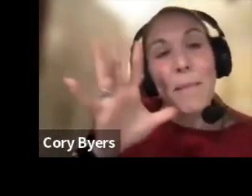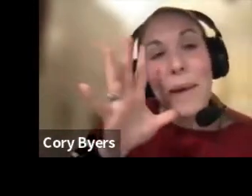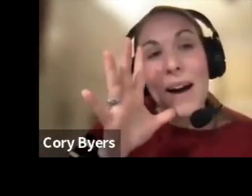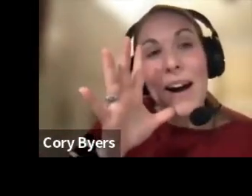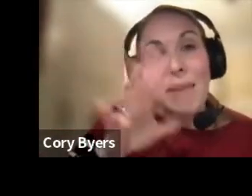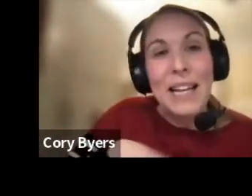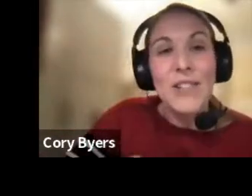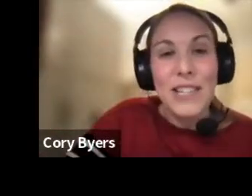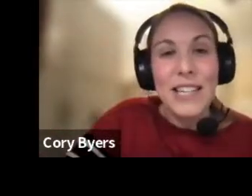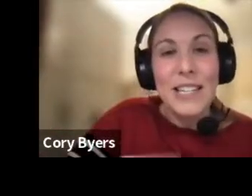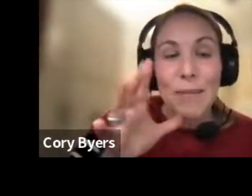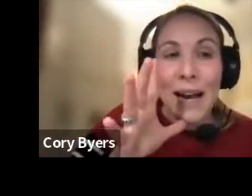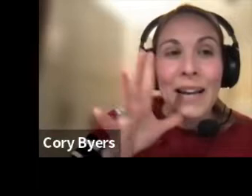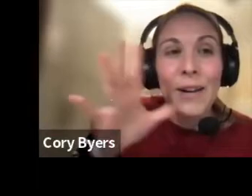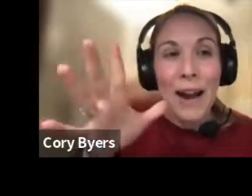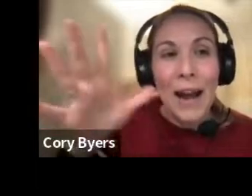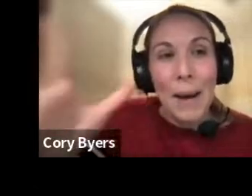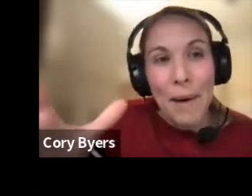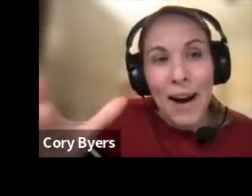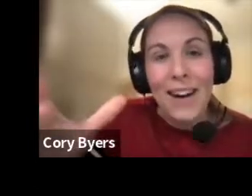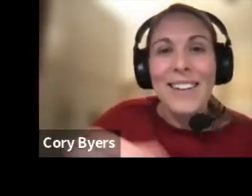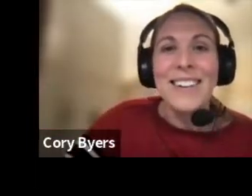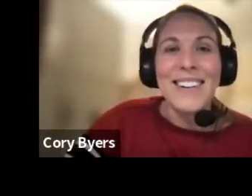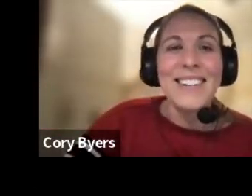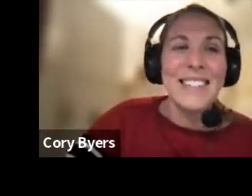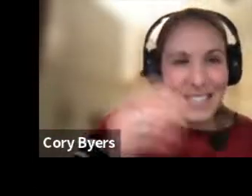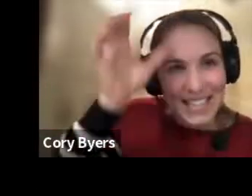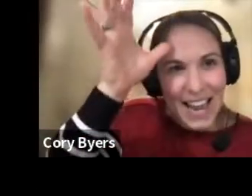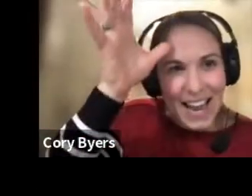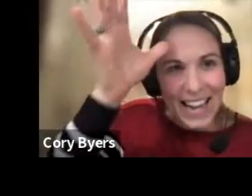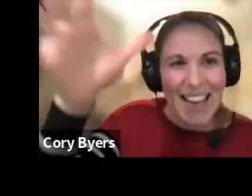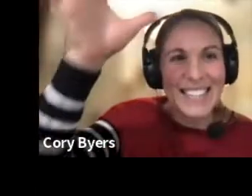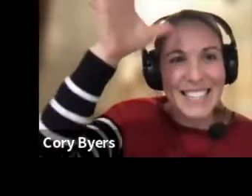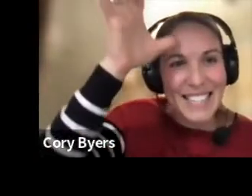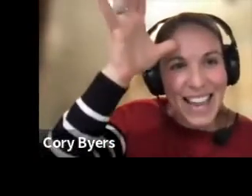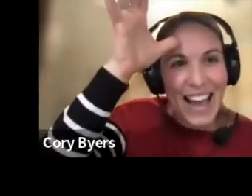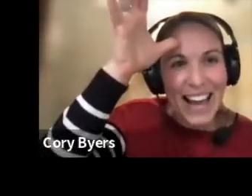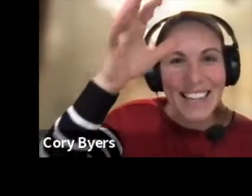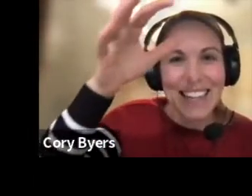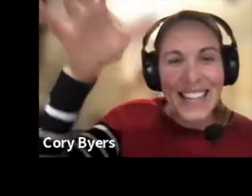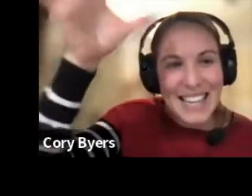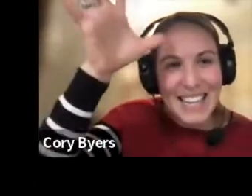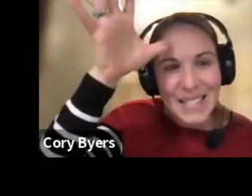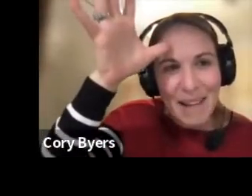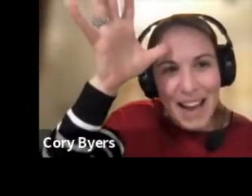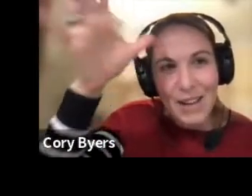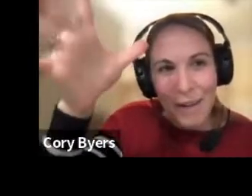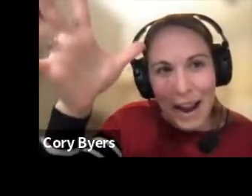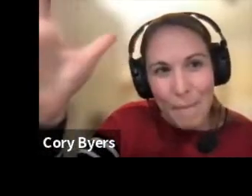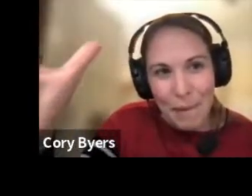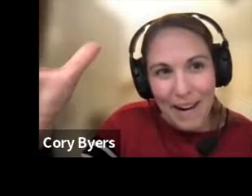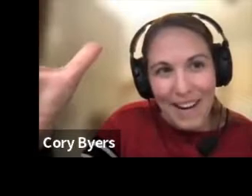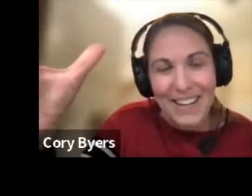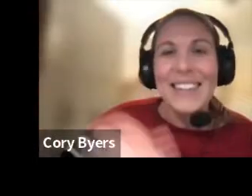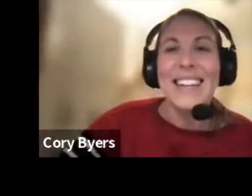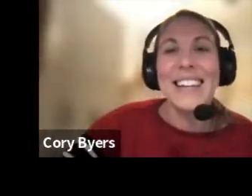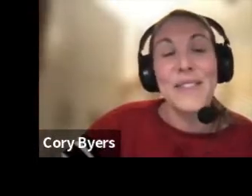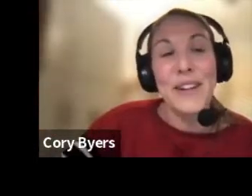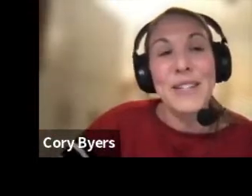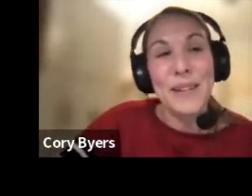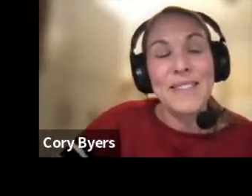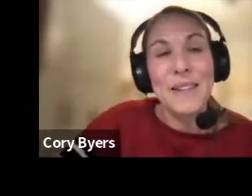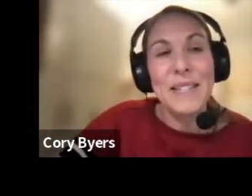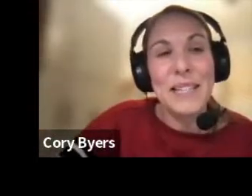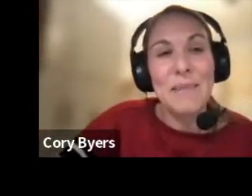has a mom and she's my grandma. Dad has a dad and he's my grandpa. It's